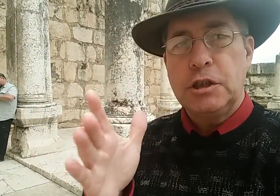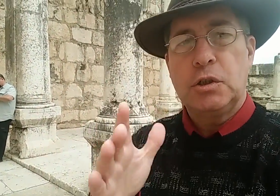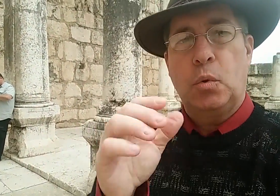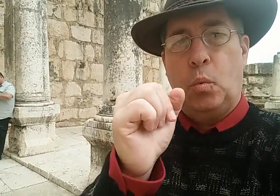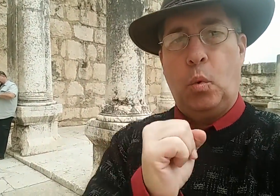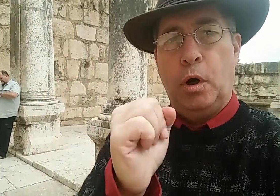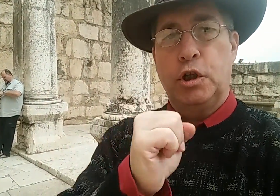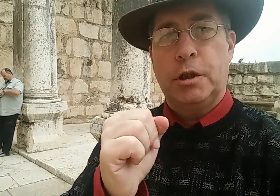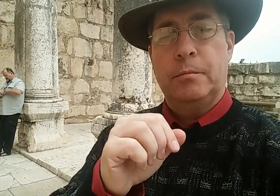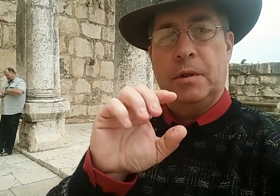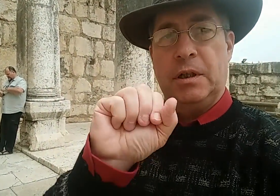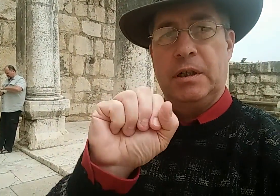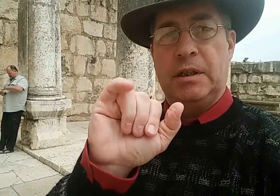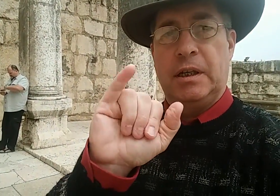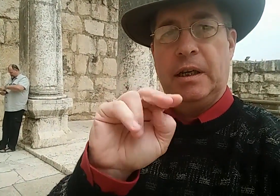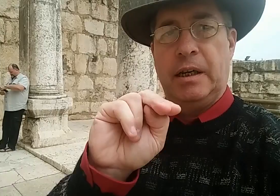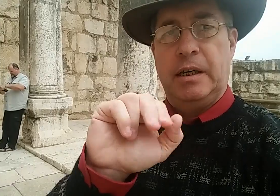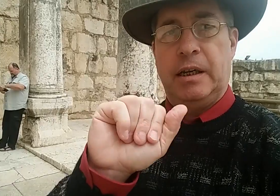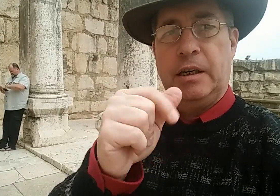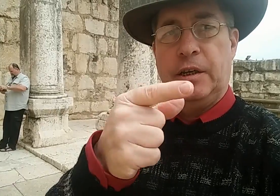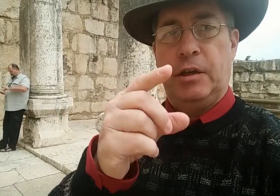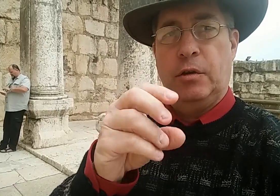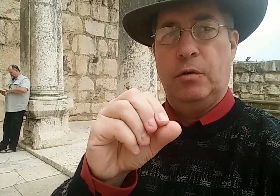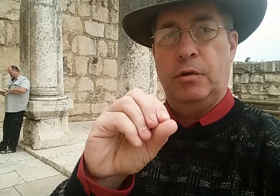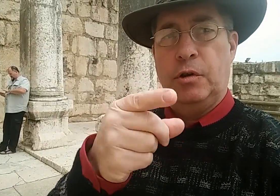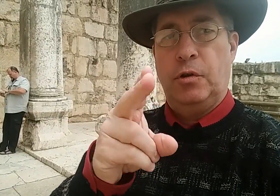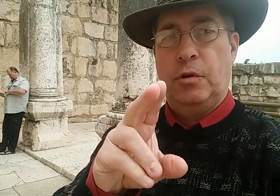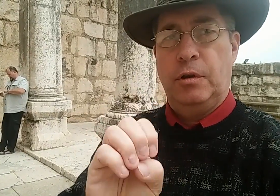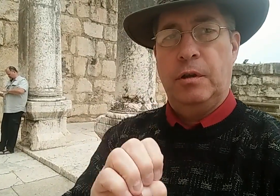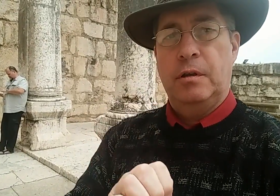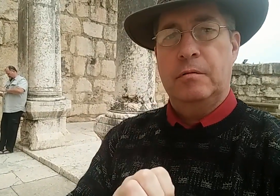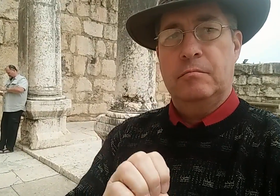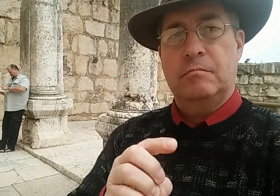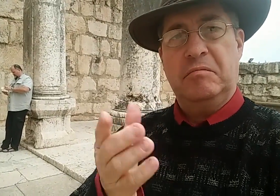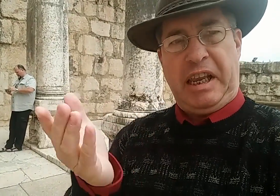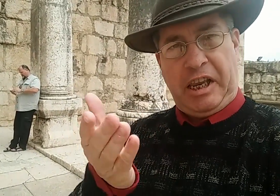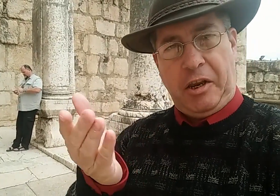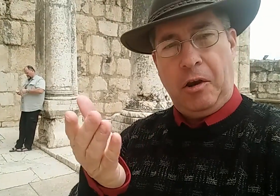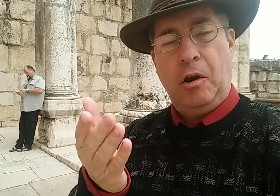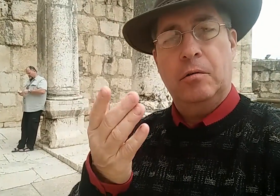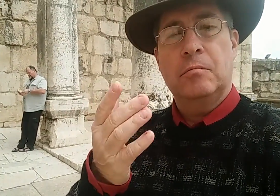been the place where Jesus worshiped, the synagogue where Jesus was.